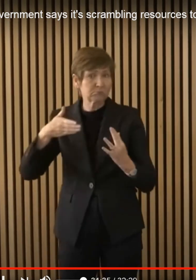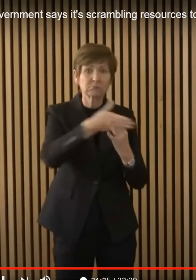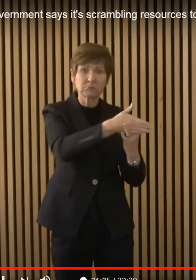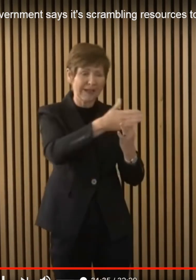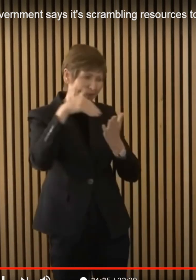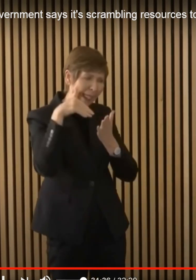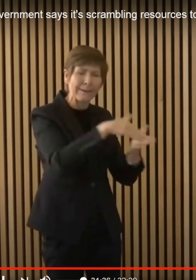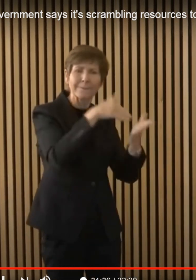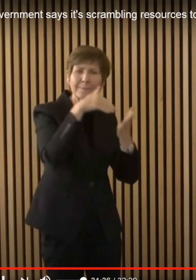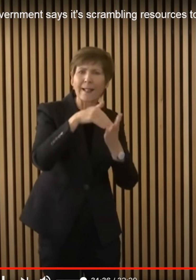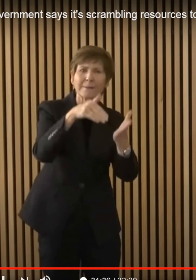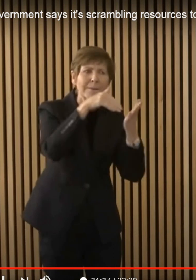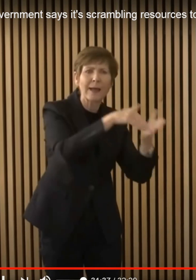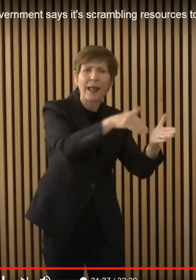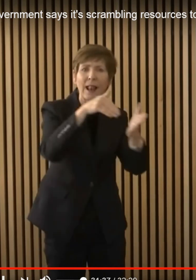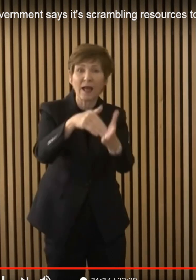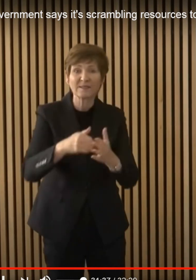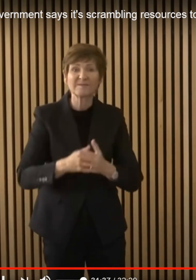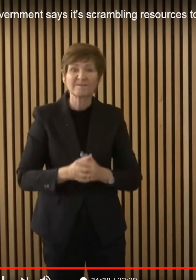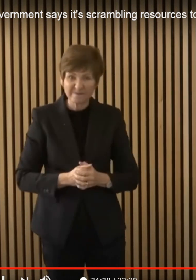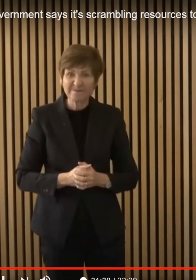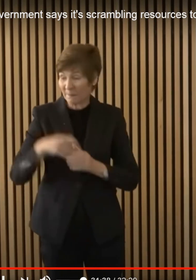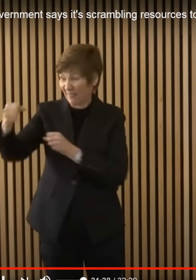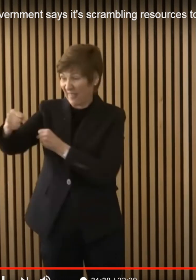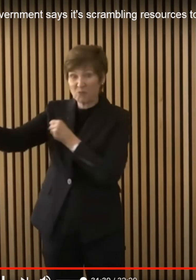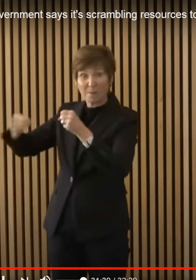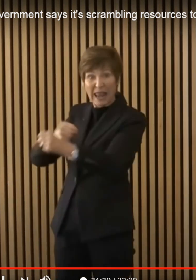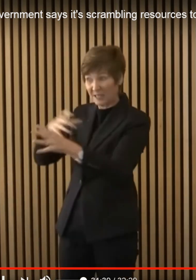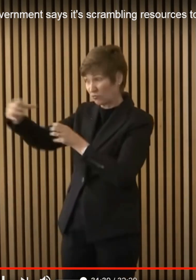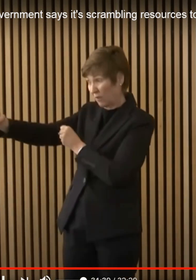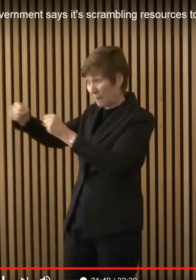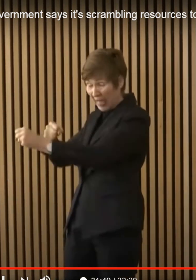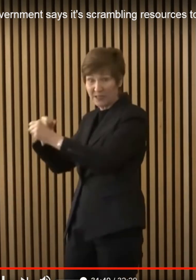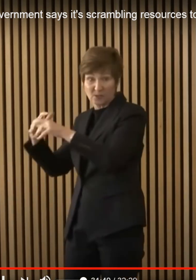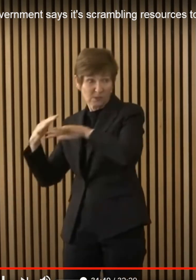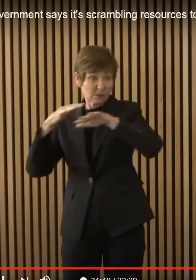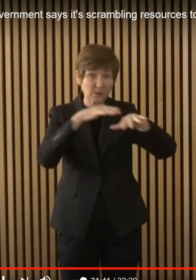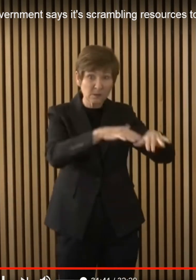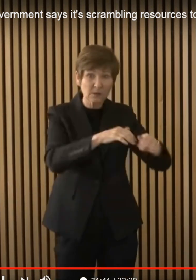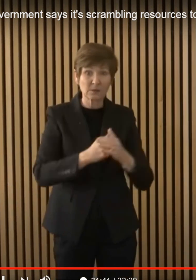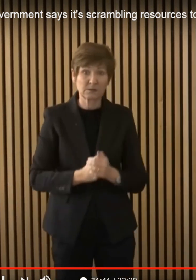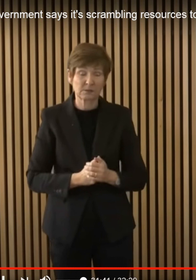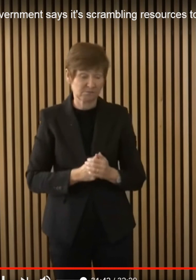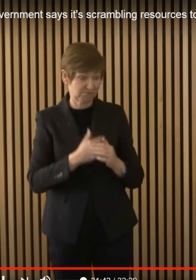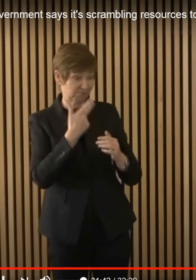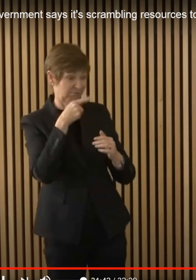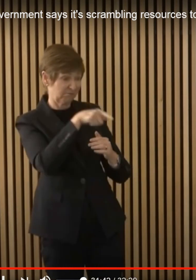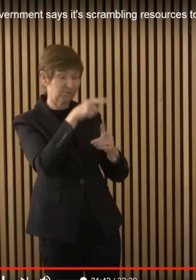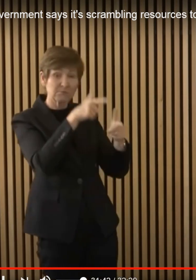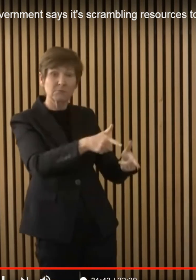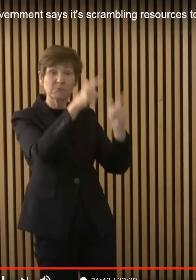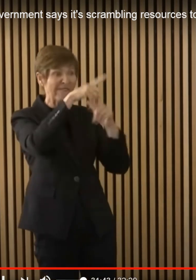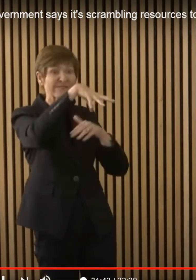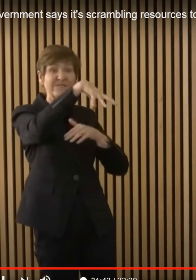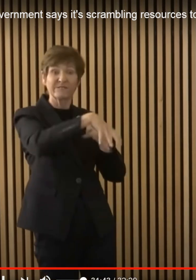in place, and in times having to supplement the workforce if, for instance, the facility manager or the leader of that facility